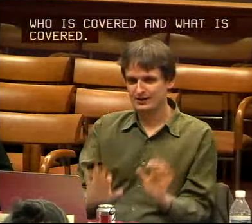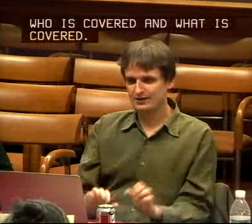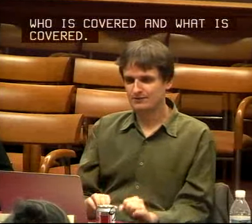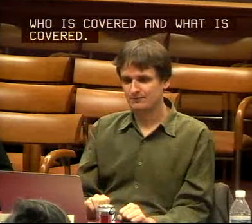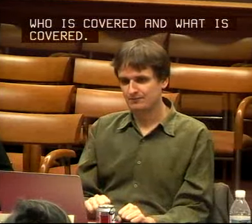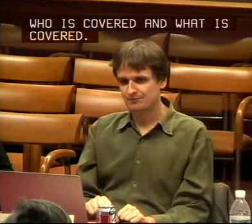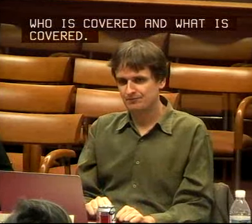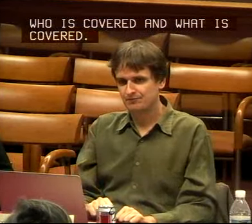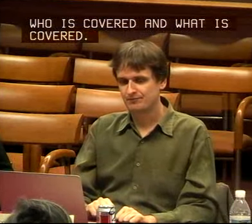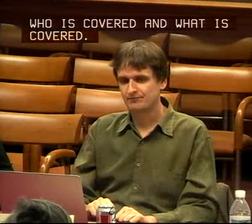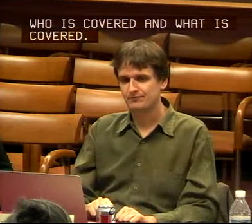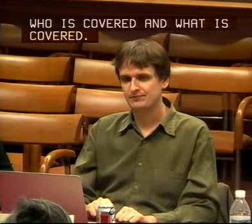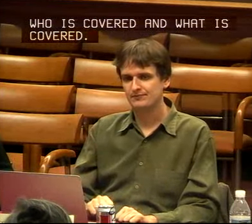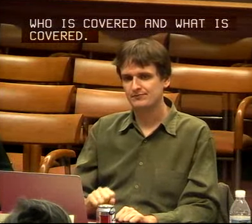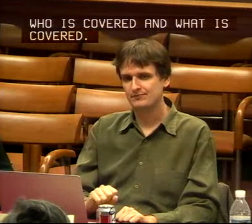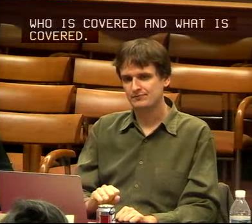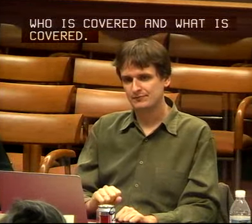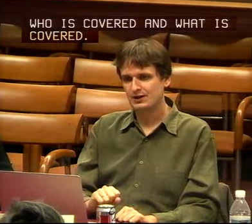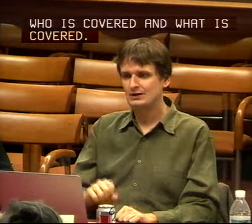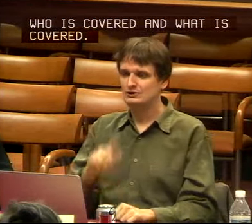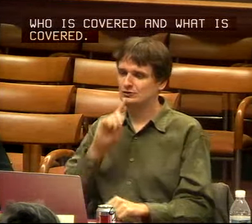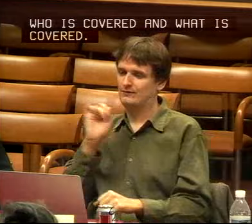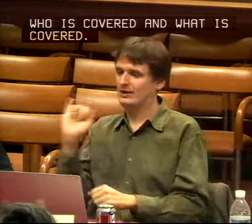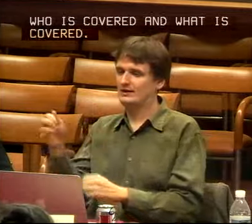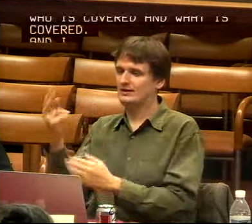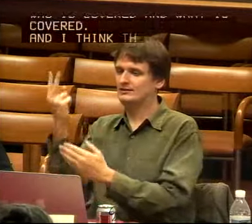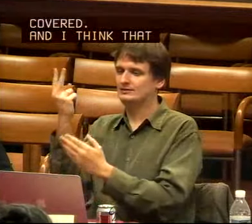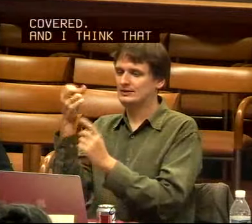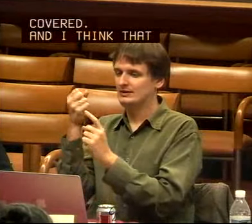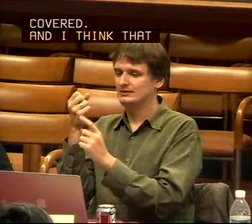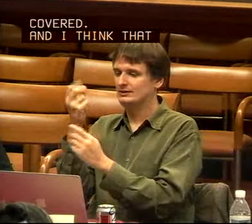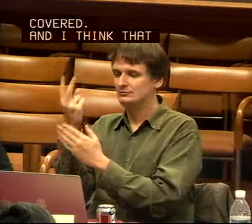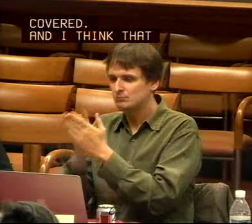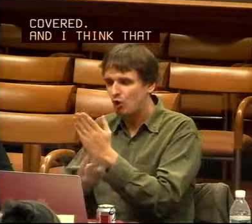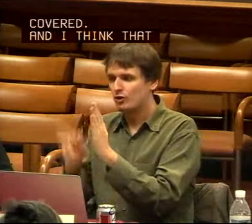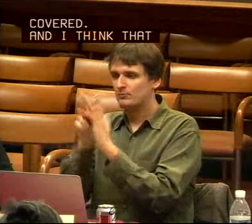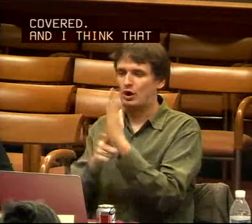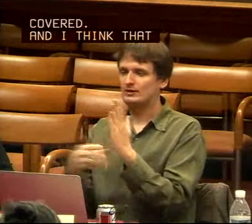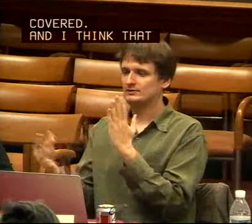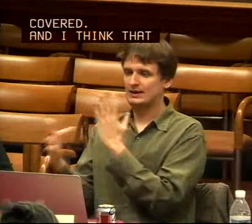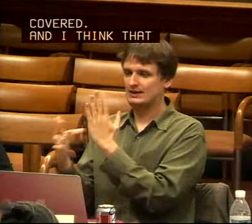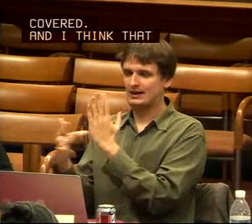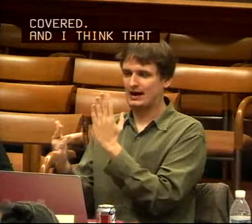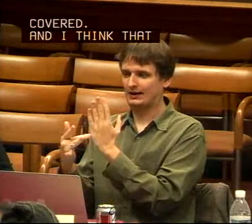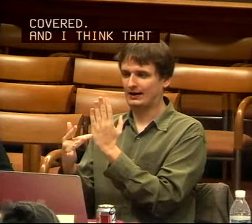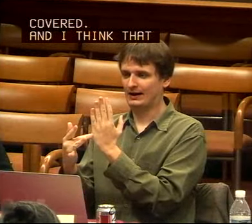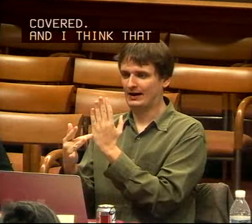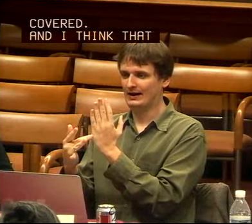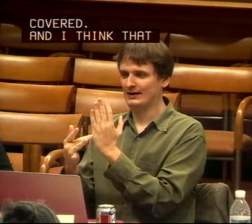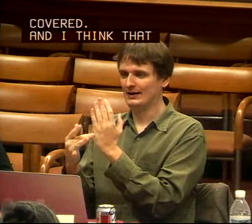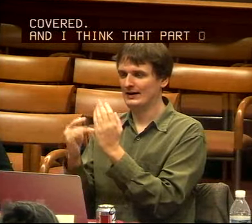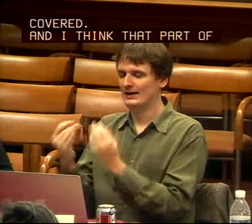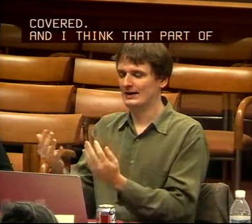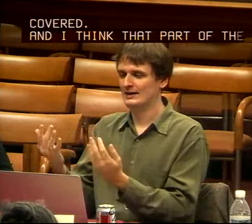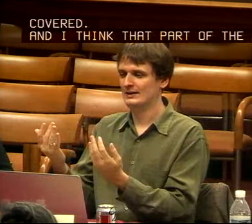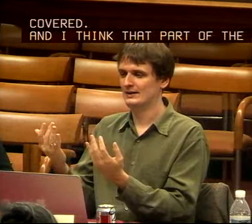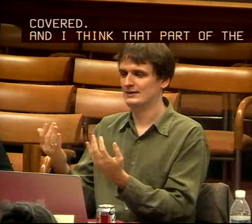And I think that part of the EAAC doesn't necessarily make that 100% clear. So we've got